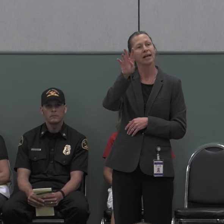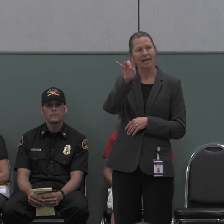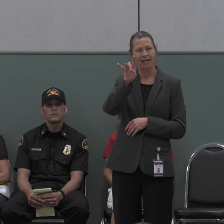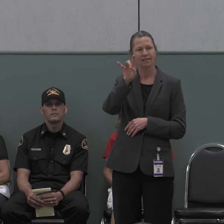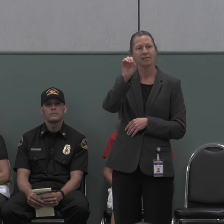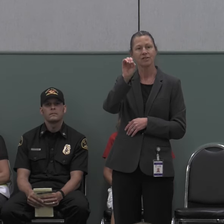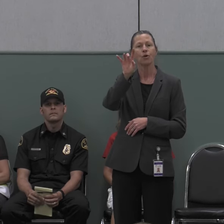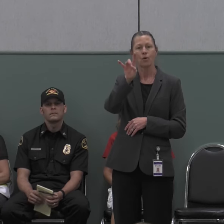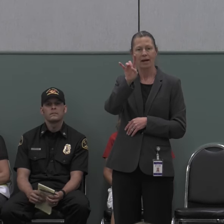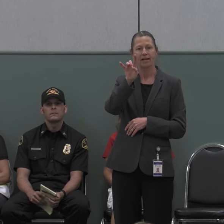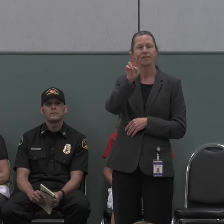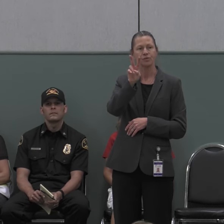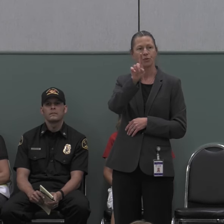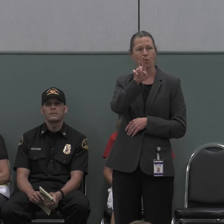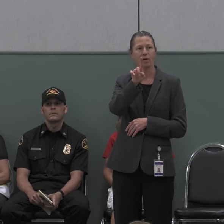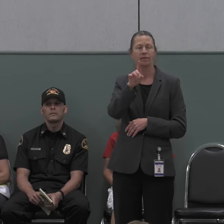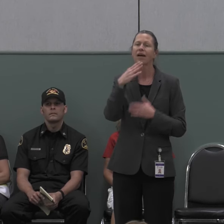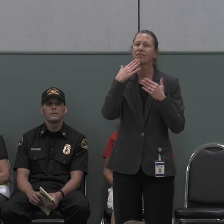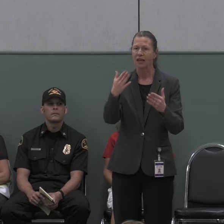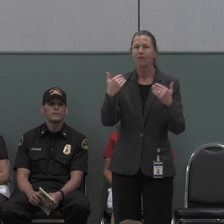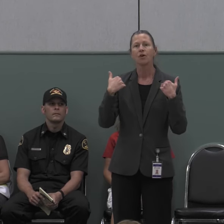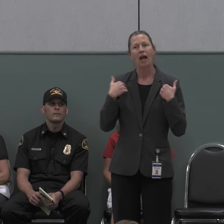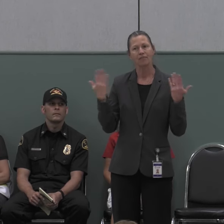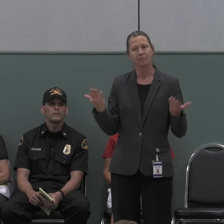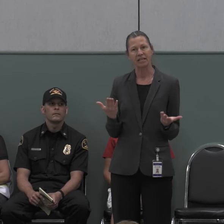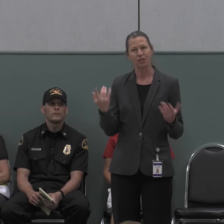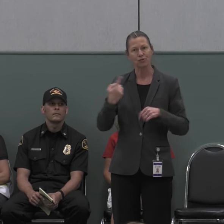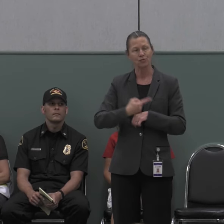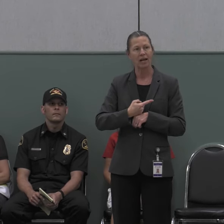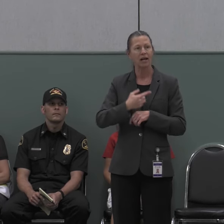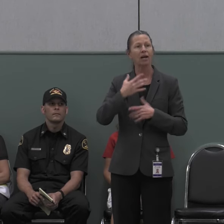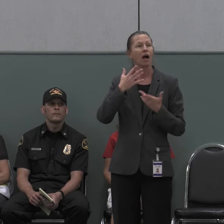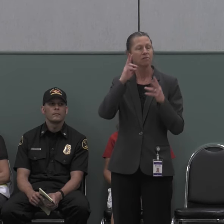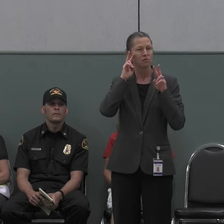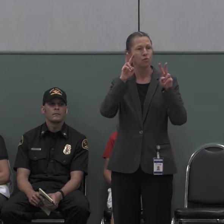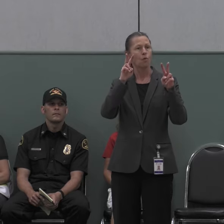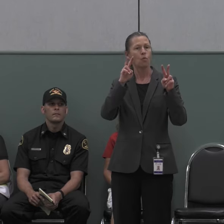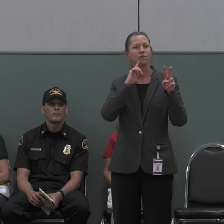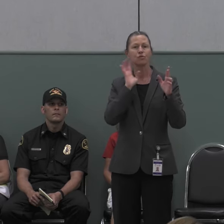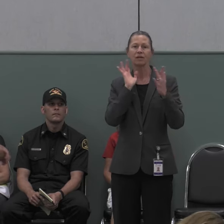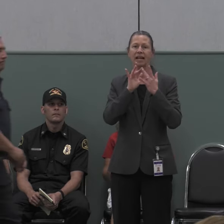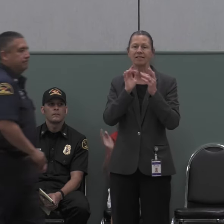661-428-0821. Thank you for having me here today. I look forward to connecting with you all.